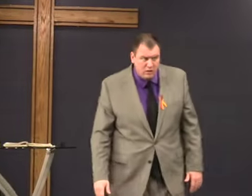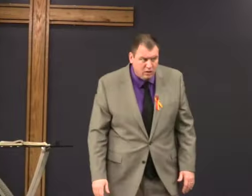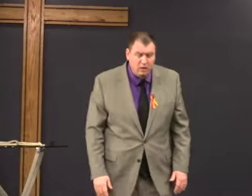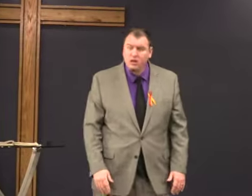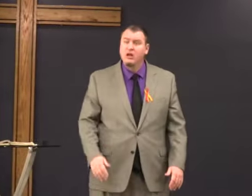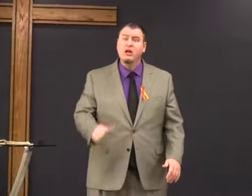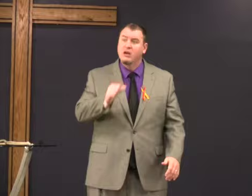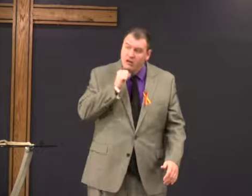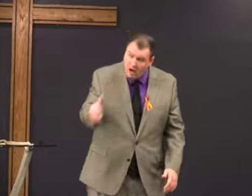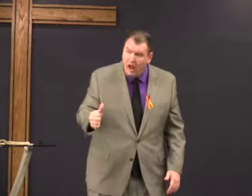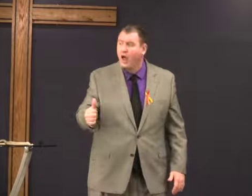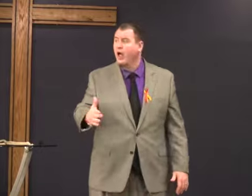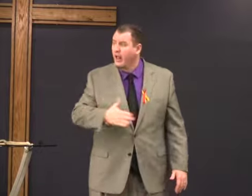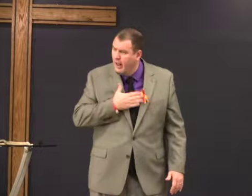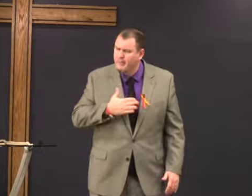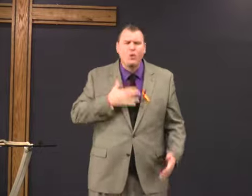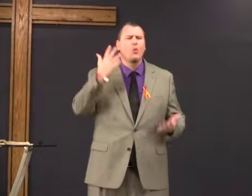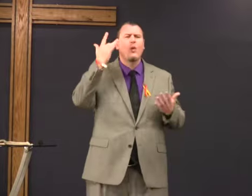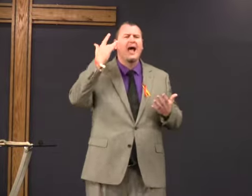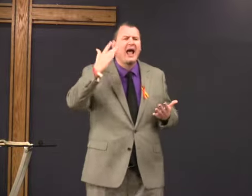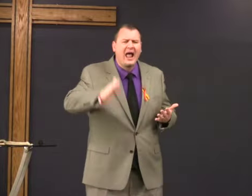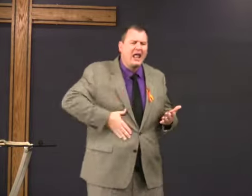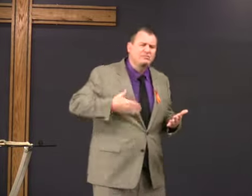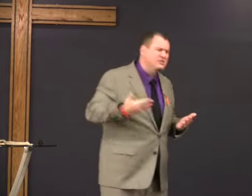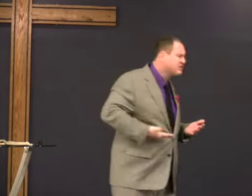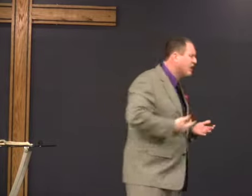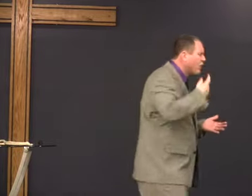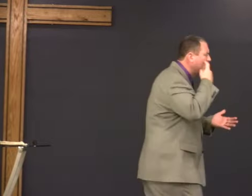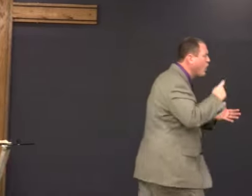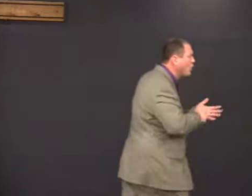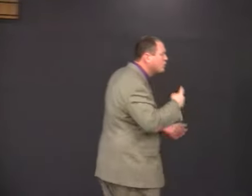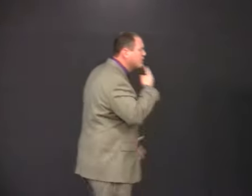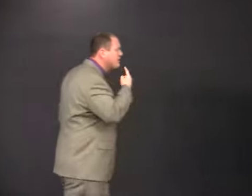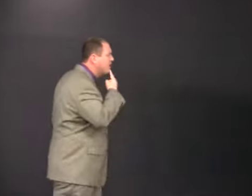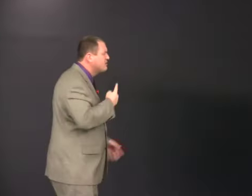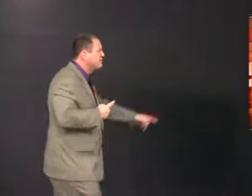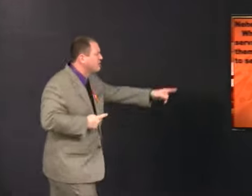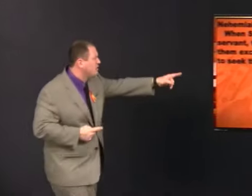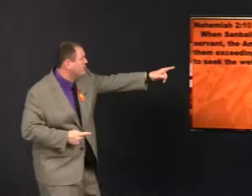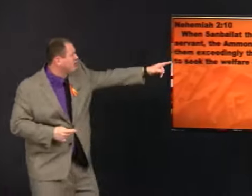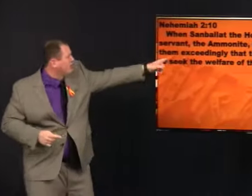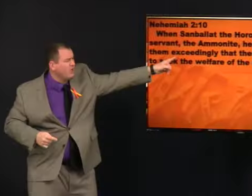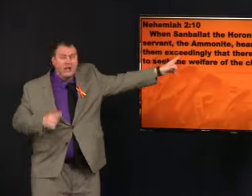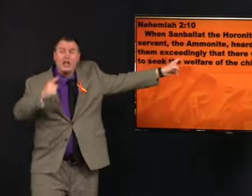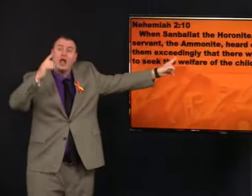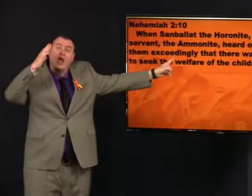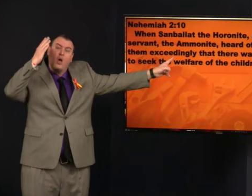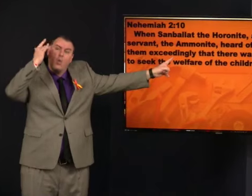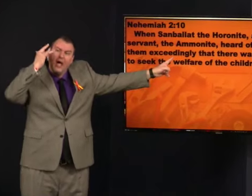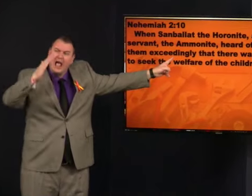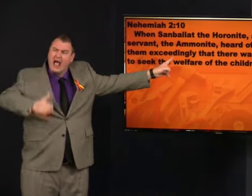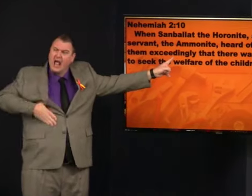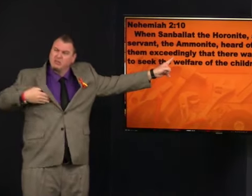They were very upset. They were not happy here. Why? Why were they not